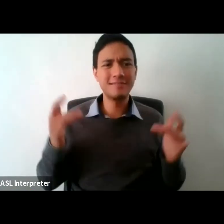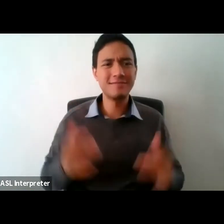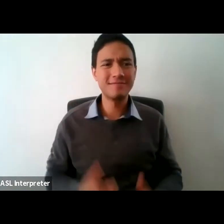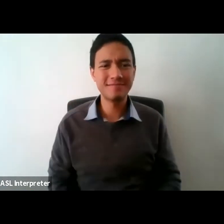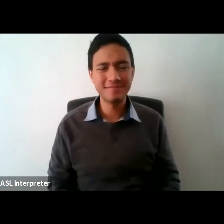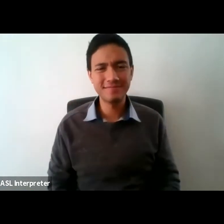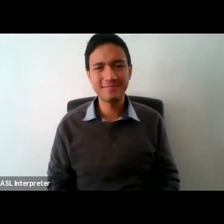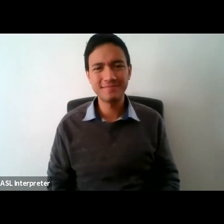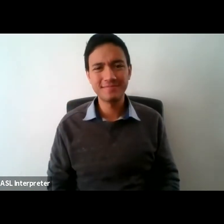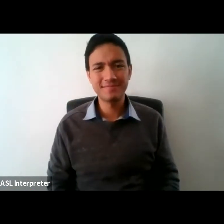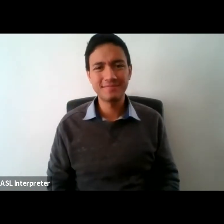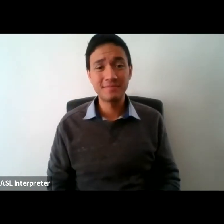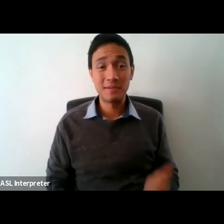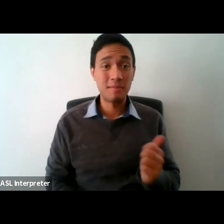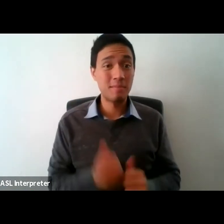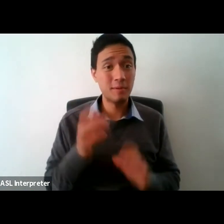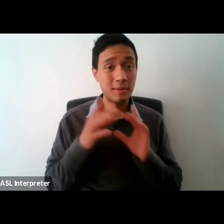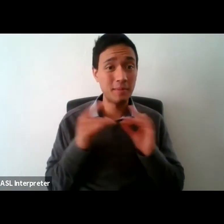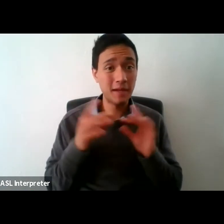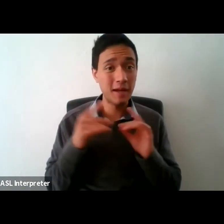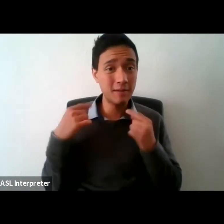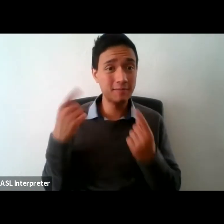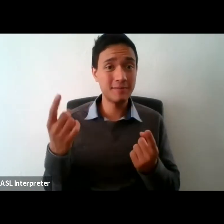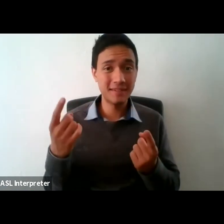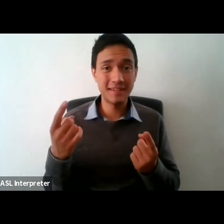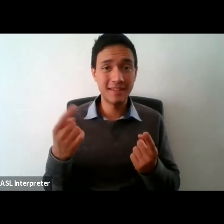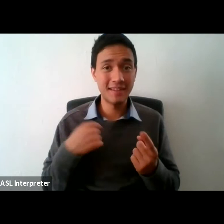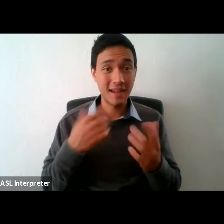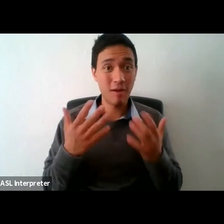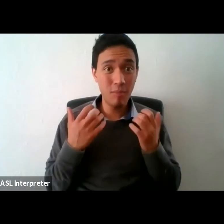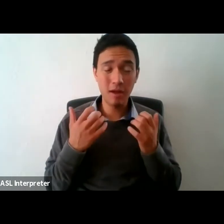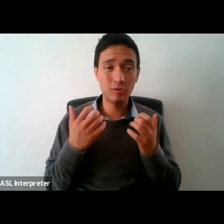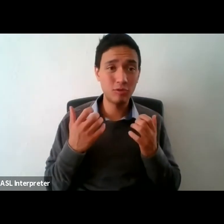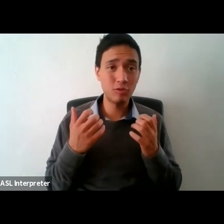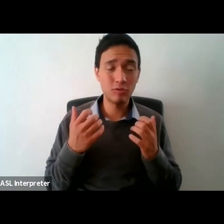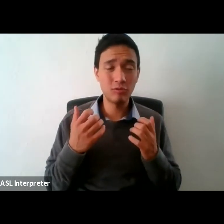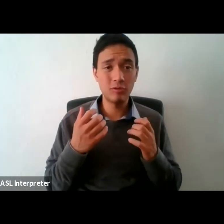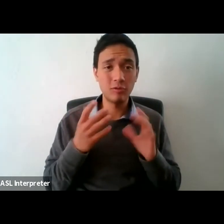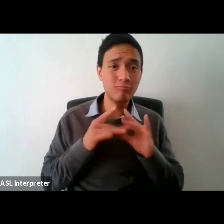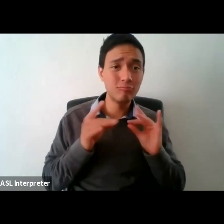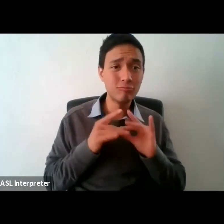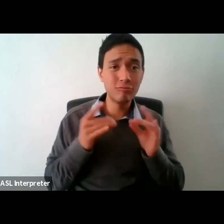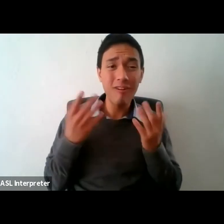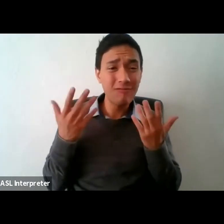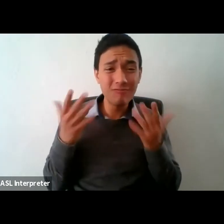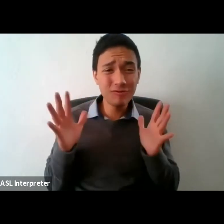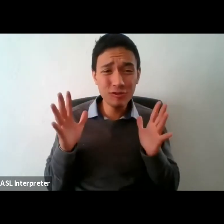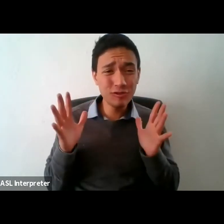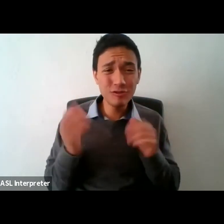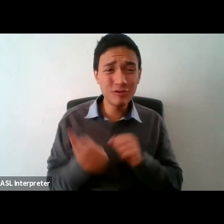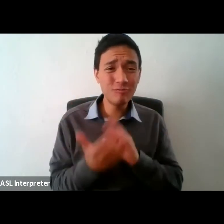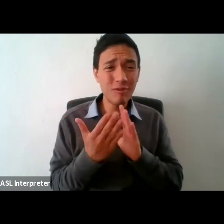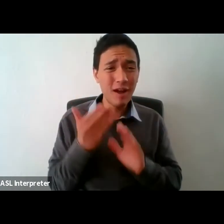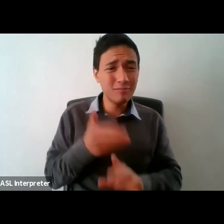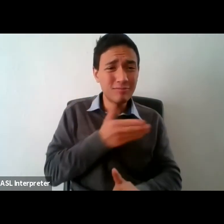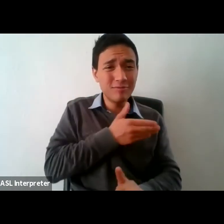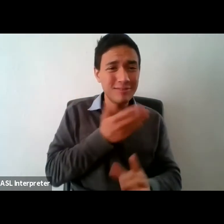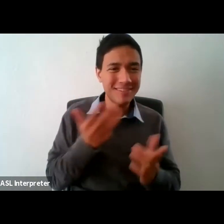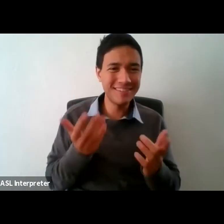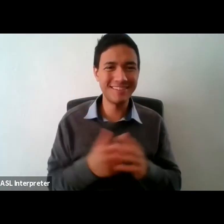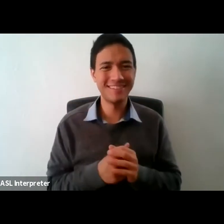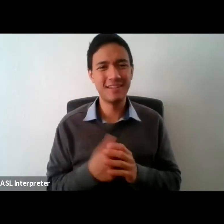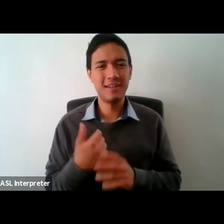the messages that I wanted to deliver have been already addressed in the previous panel, so it will